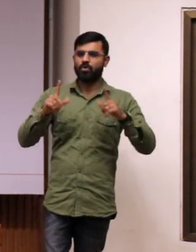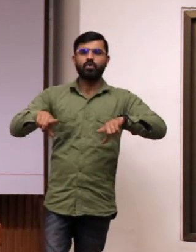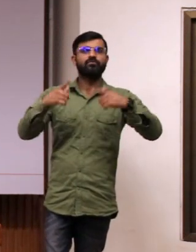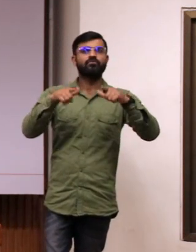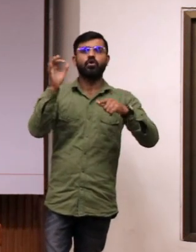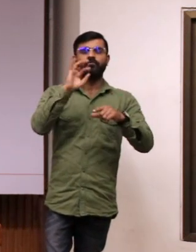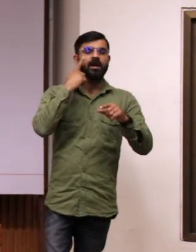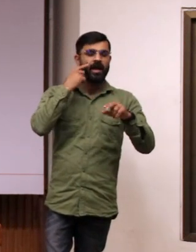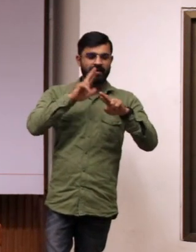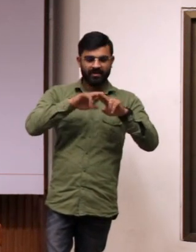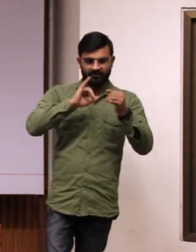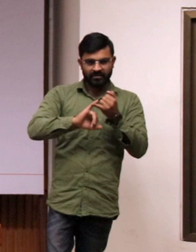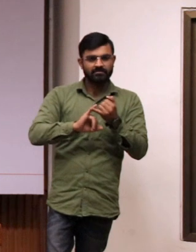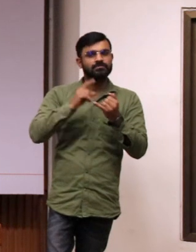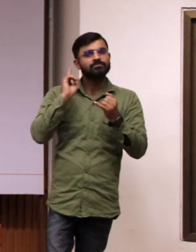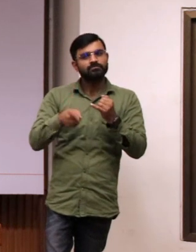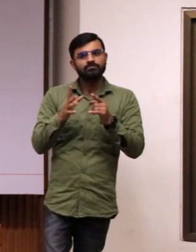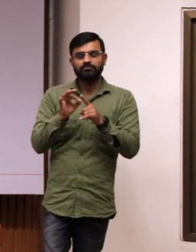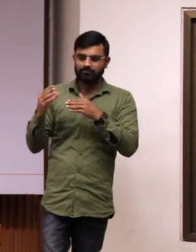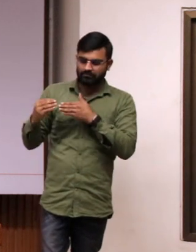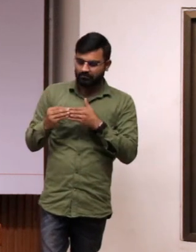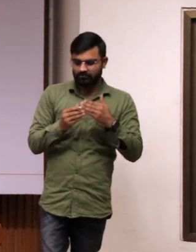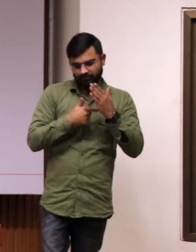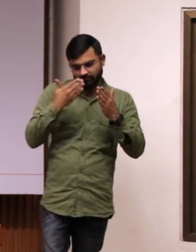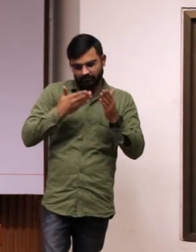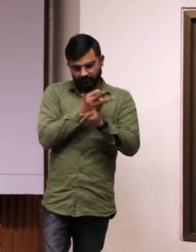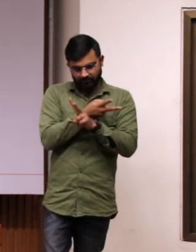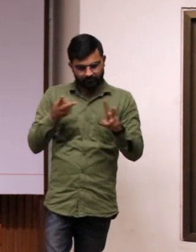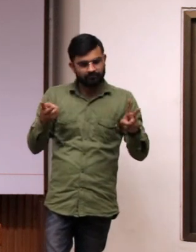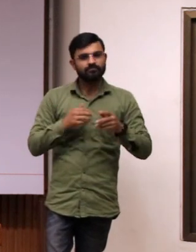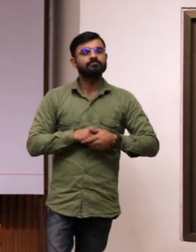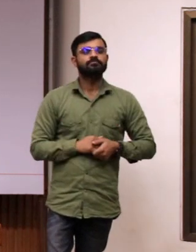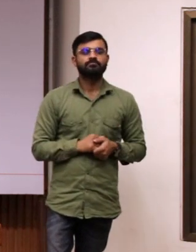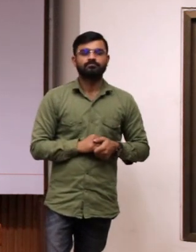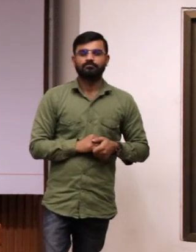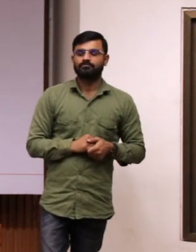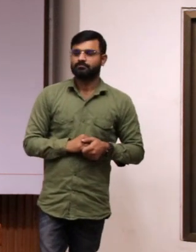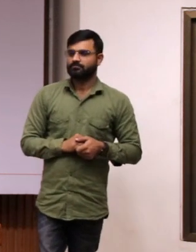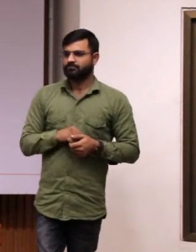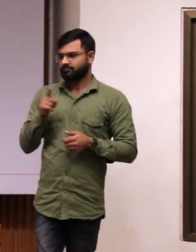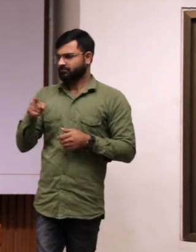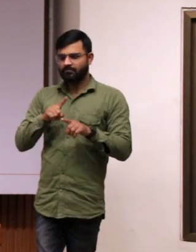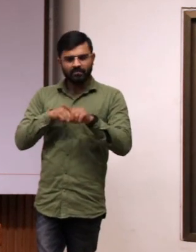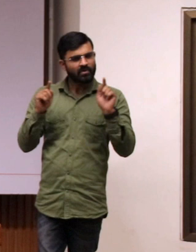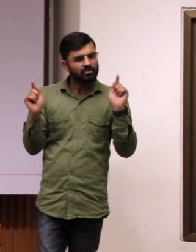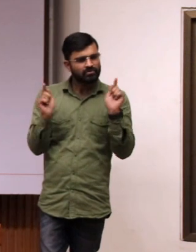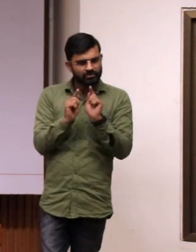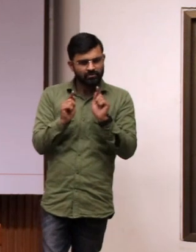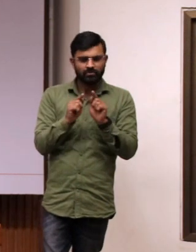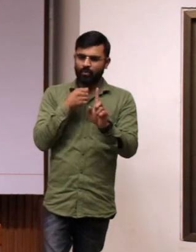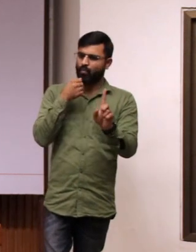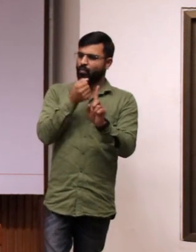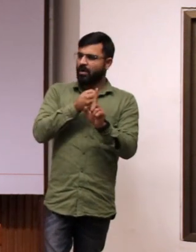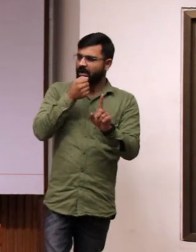officers, they are IFS. Like, they're supposed to go on through all the trainings and all this thing. So is there a short-sightedness or a pressure